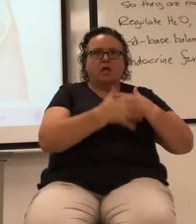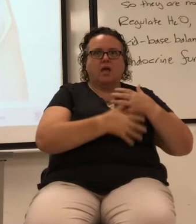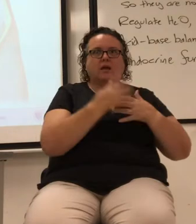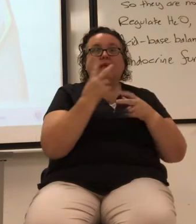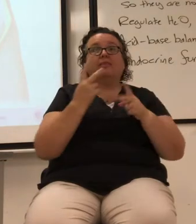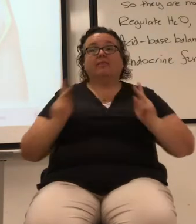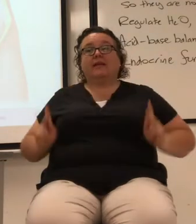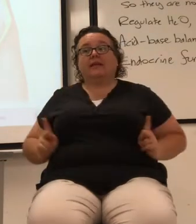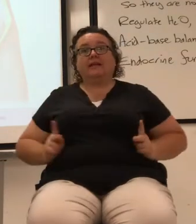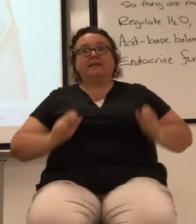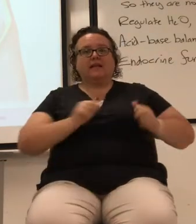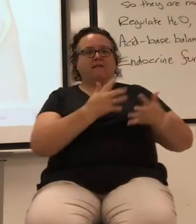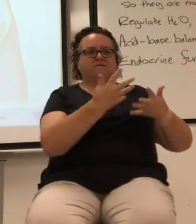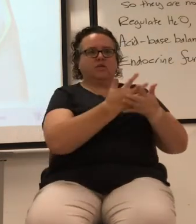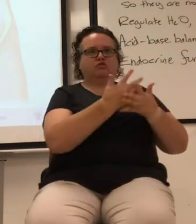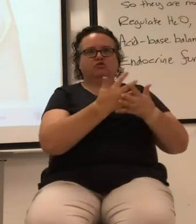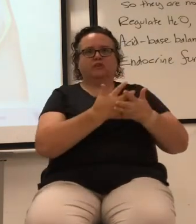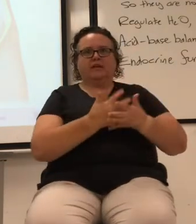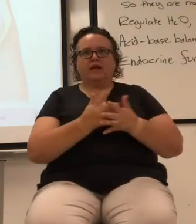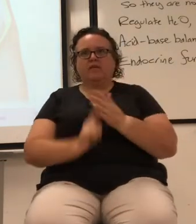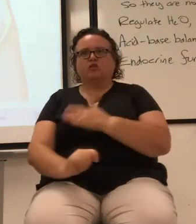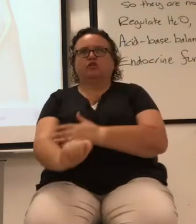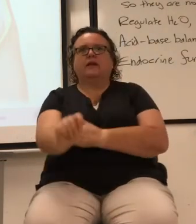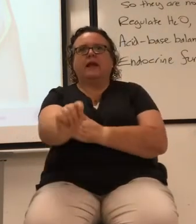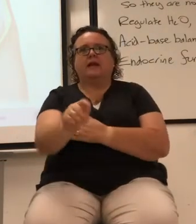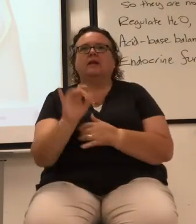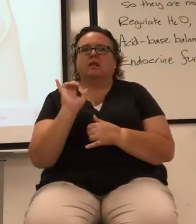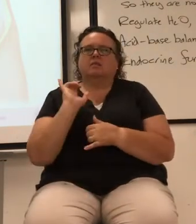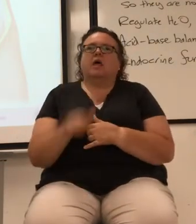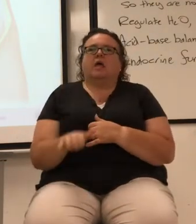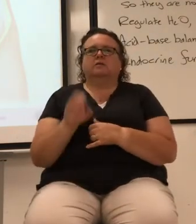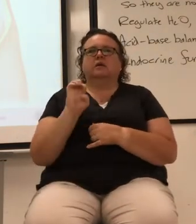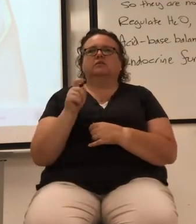can filter it out, and you can urinate it out. That's excretion.